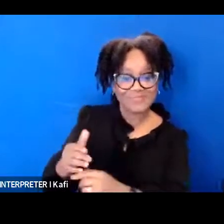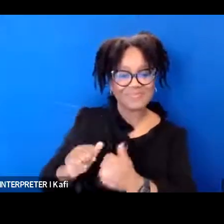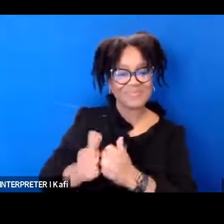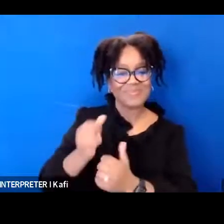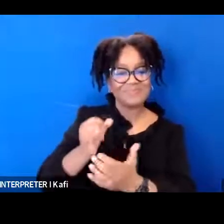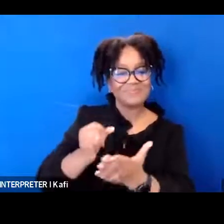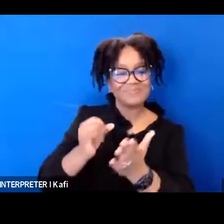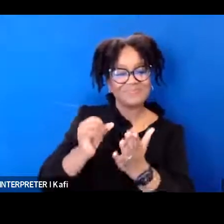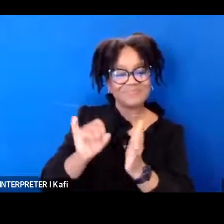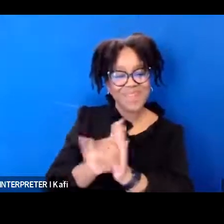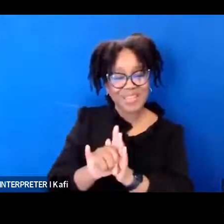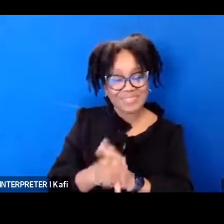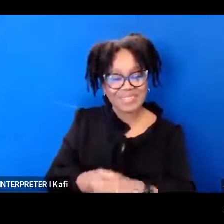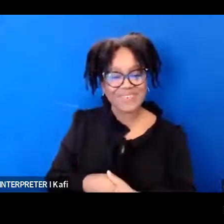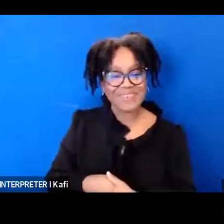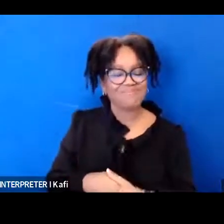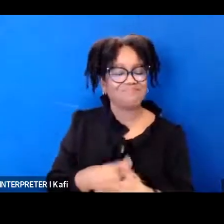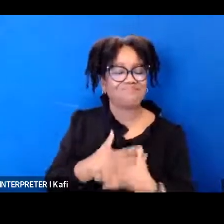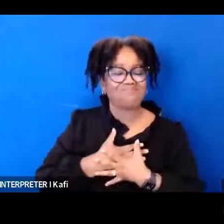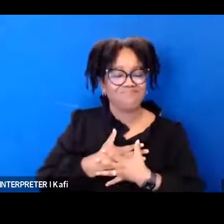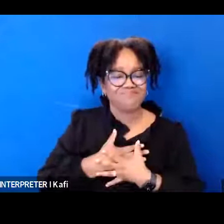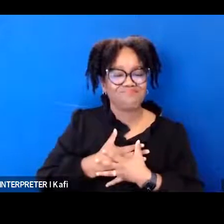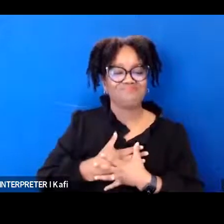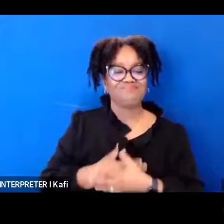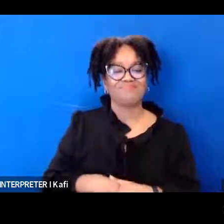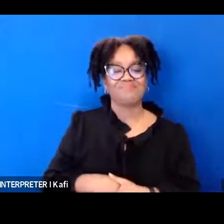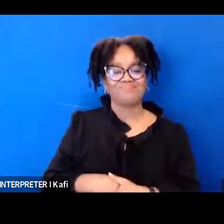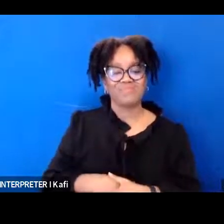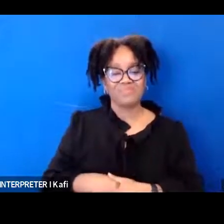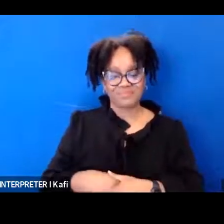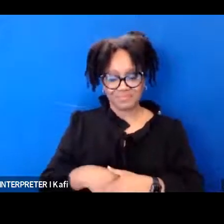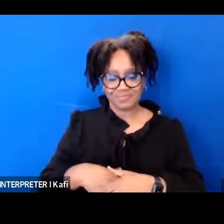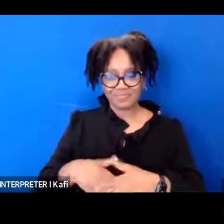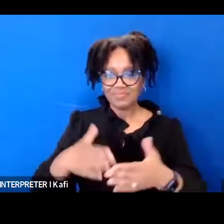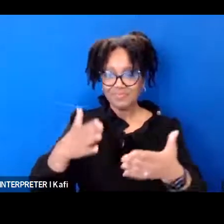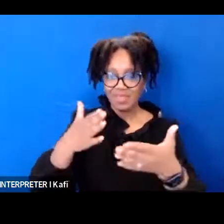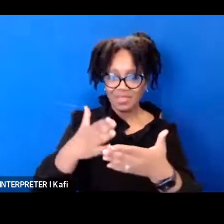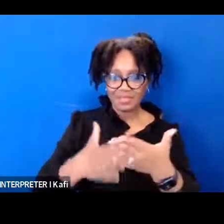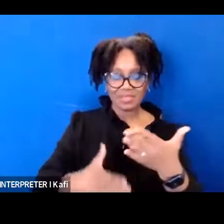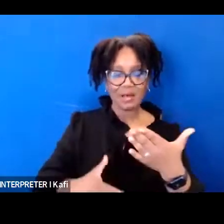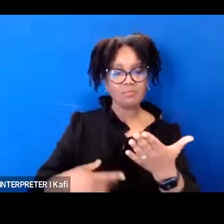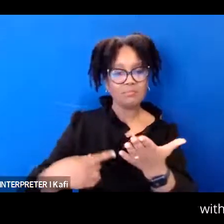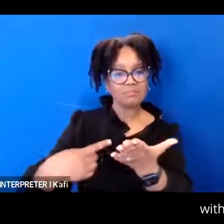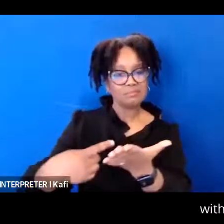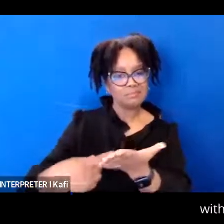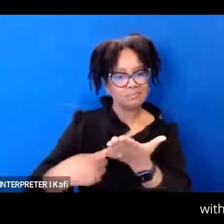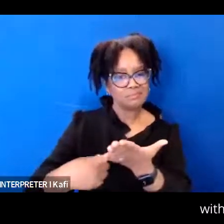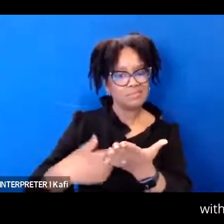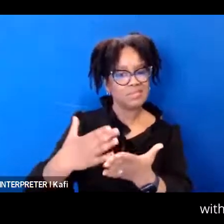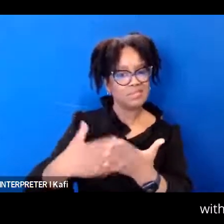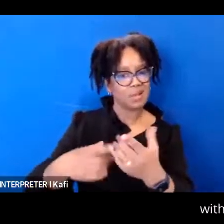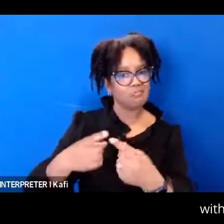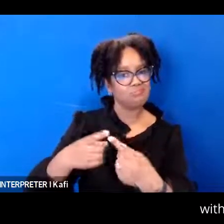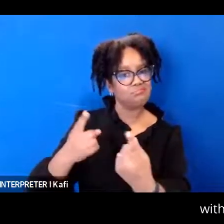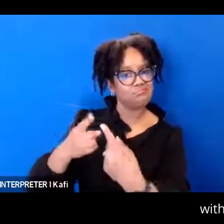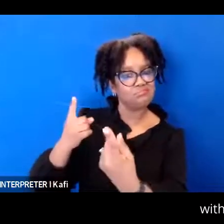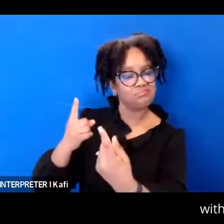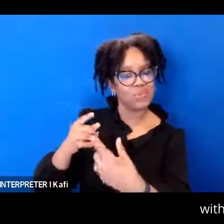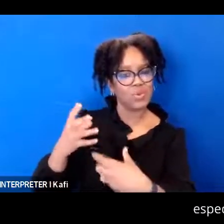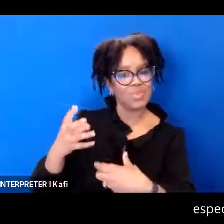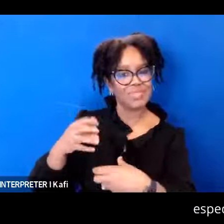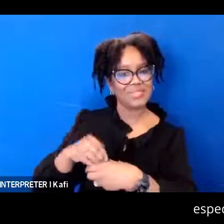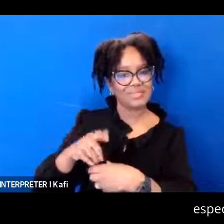there has actually been debate and controversy within the disability